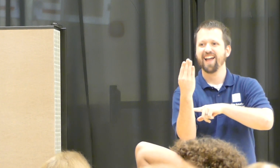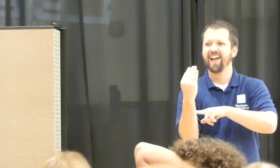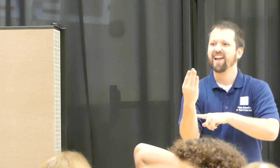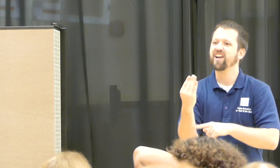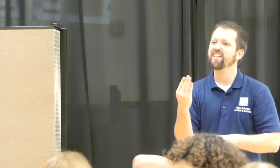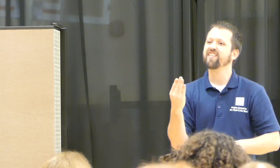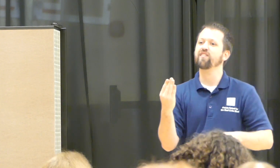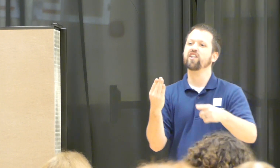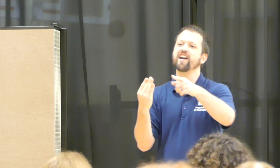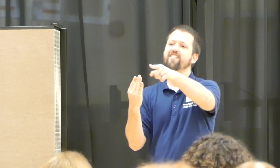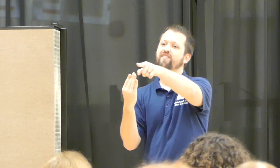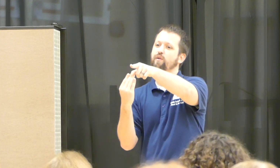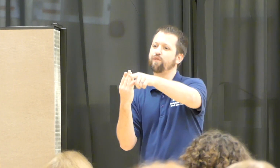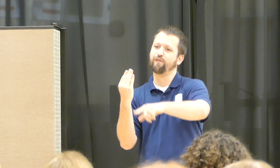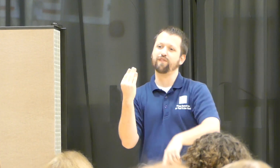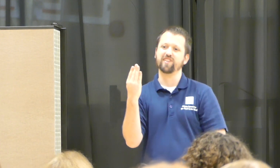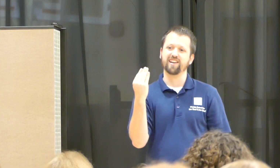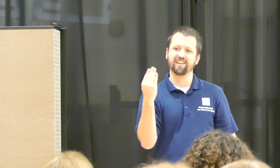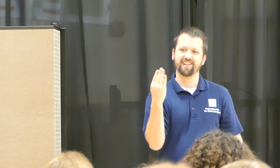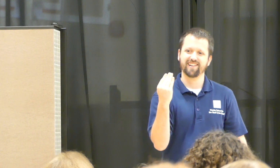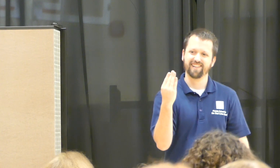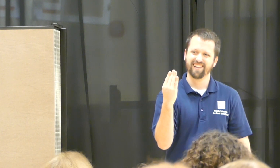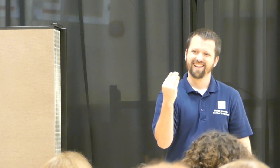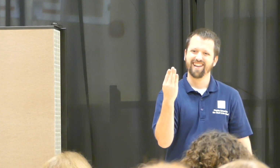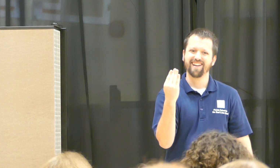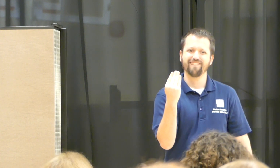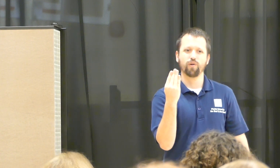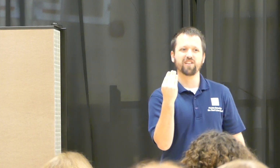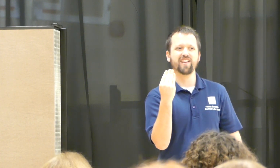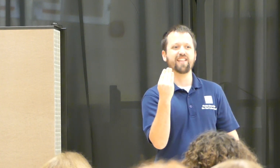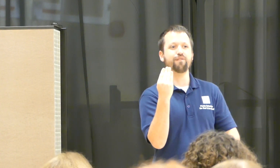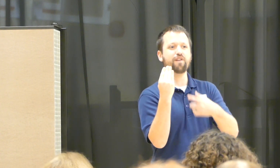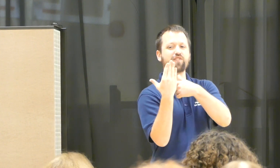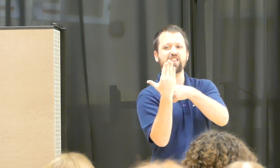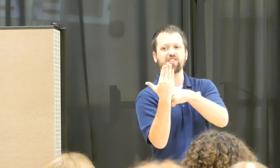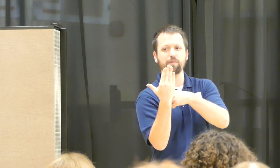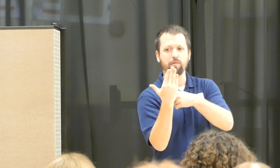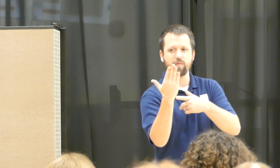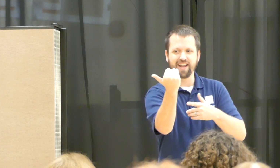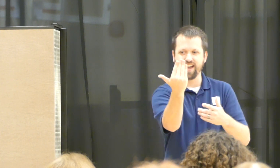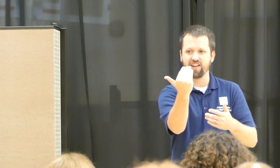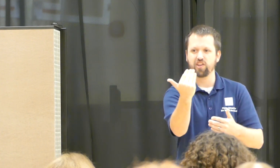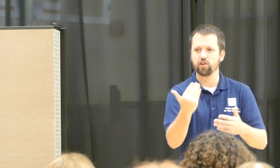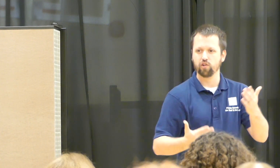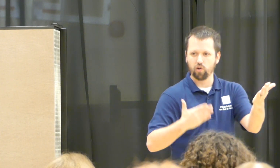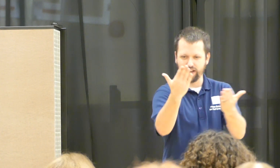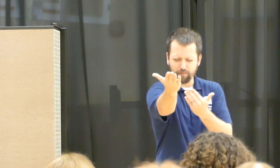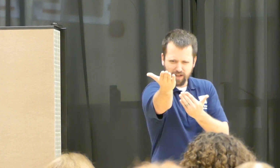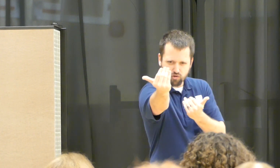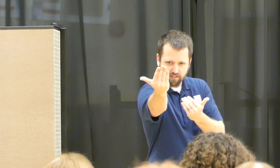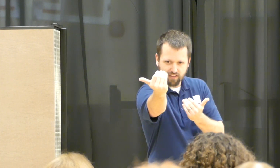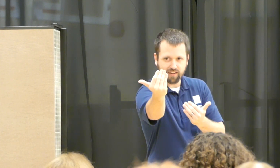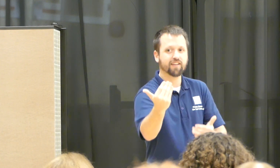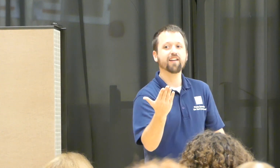You gotta say that one for 15. 14 and then 15, the thumb comes back out, and then you do the whole like Matrix thing.